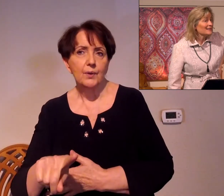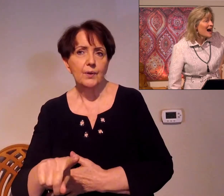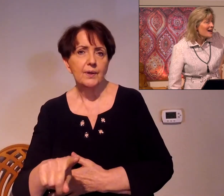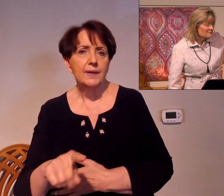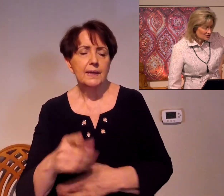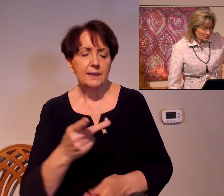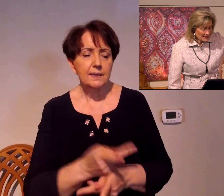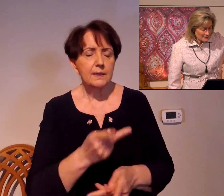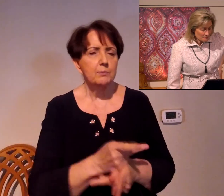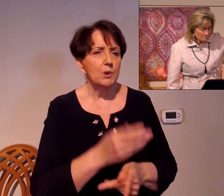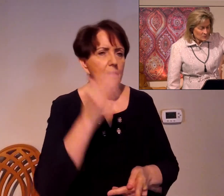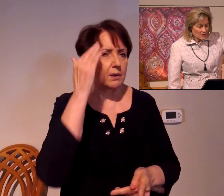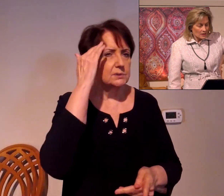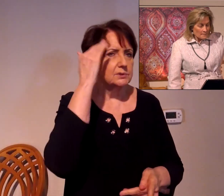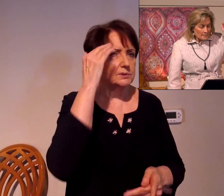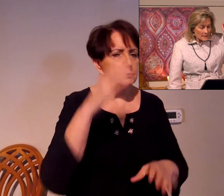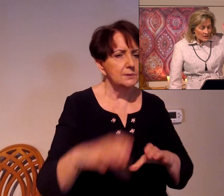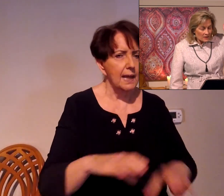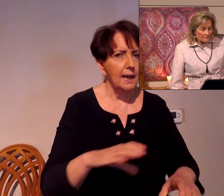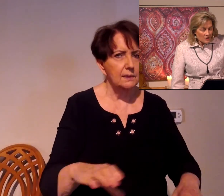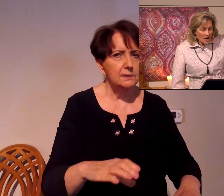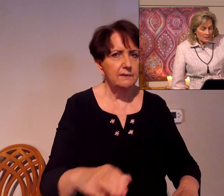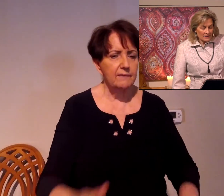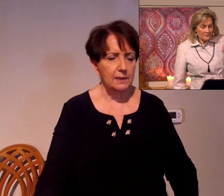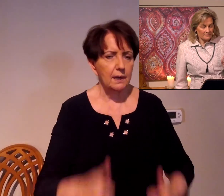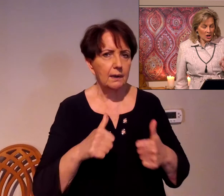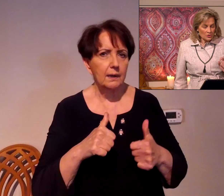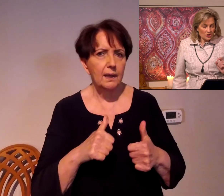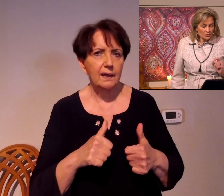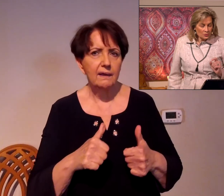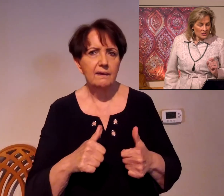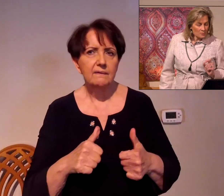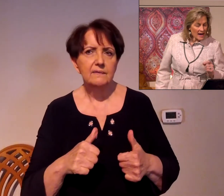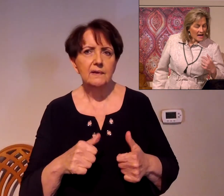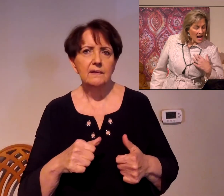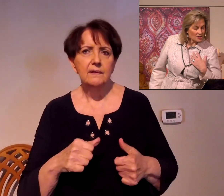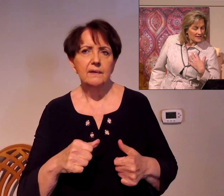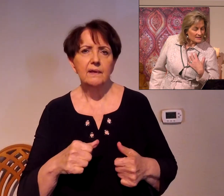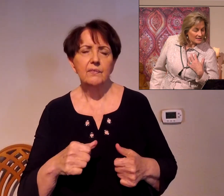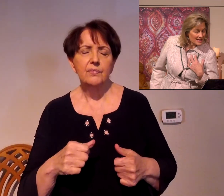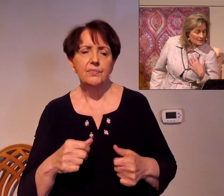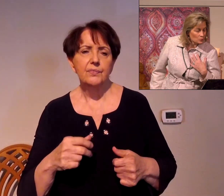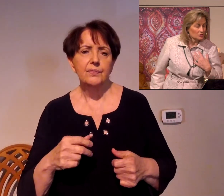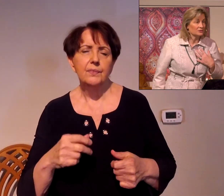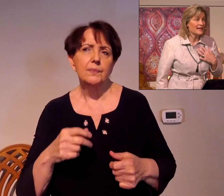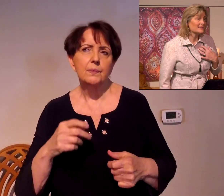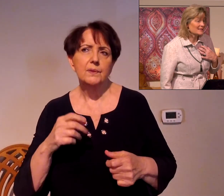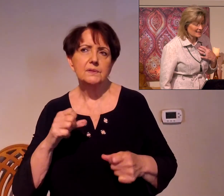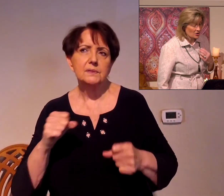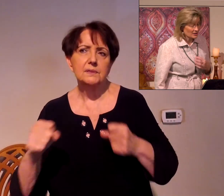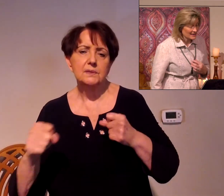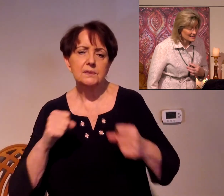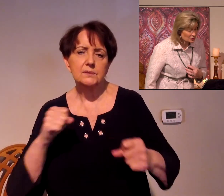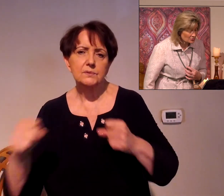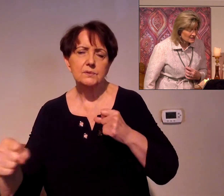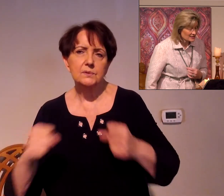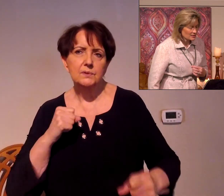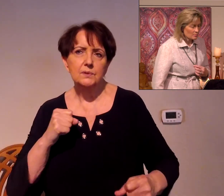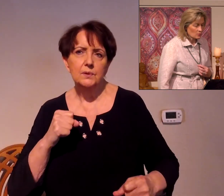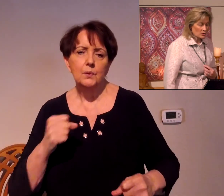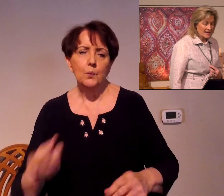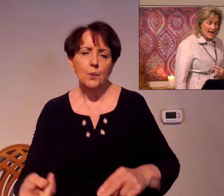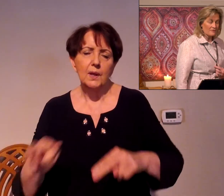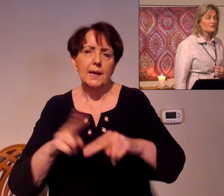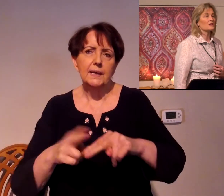and alive to it, the volume that flows through us by our consent will necessarily